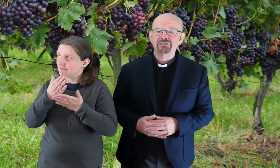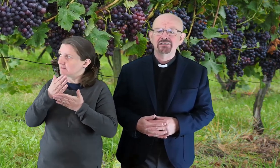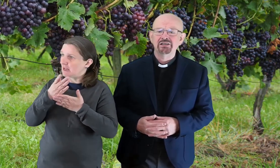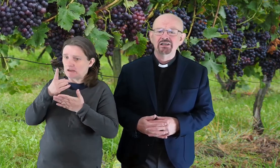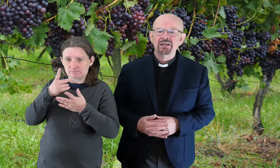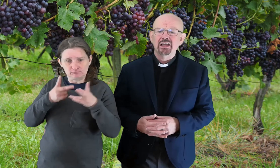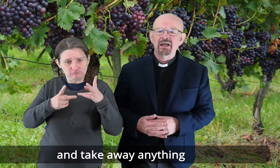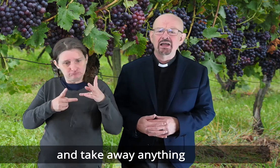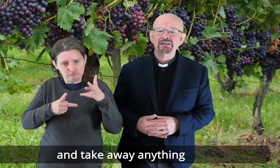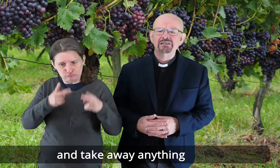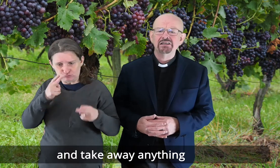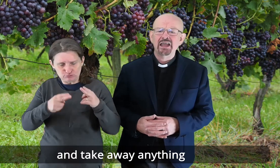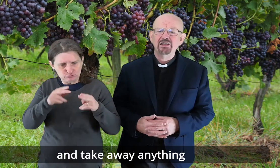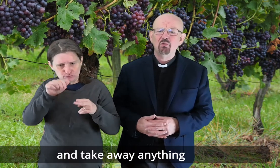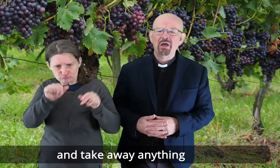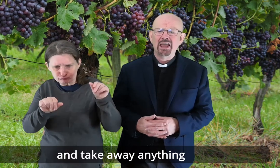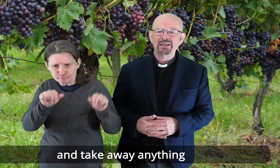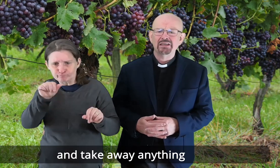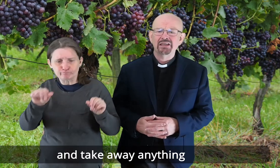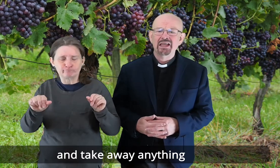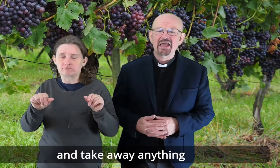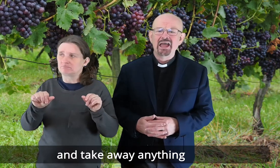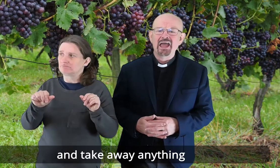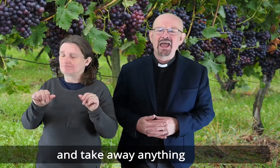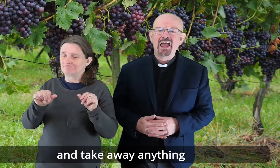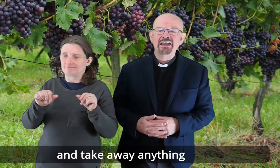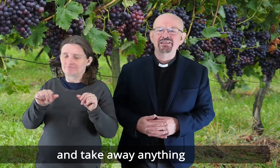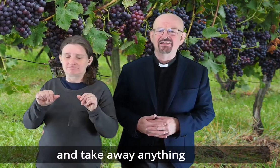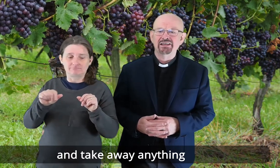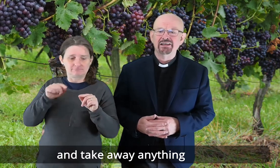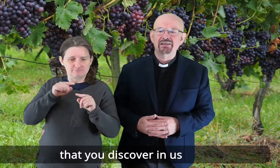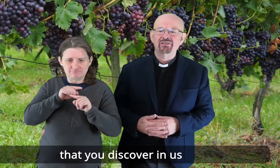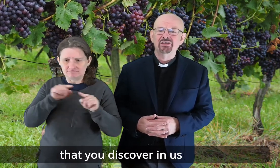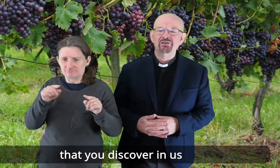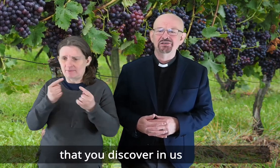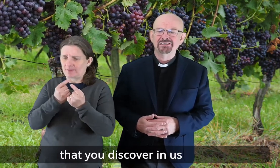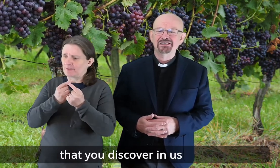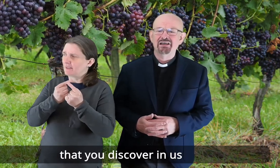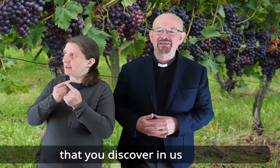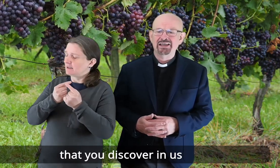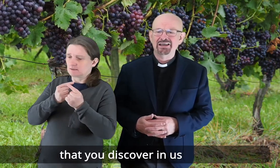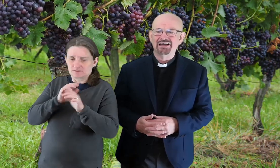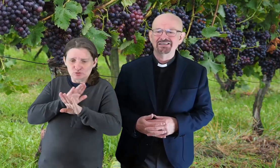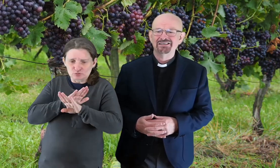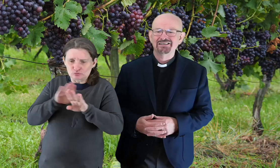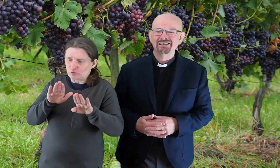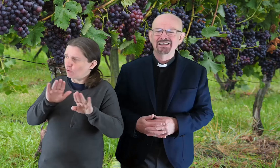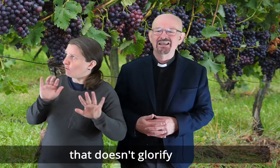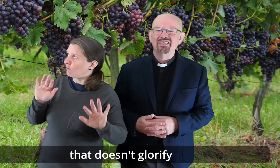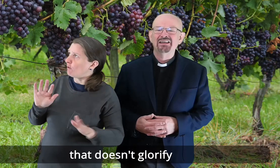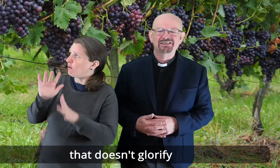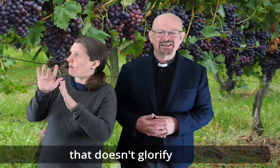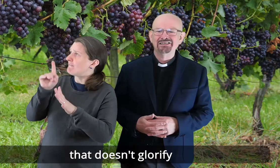and take away anything that you discover in us that doesn't